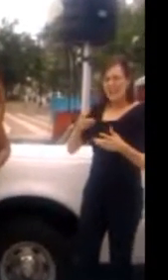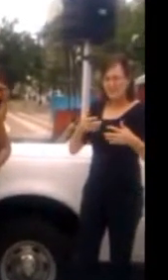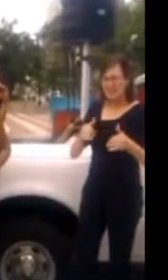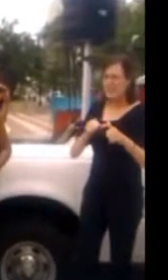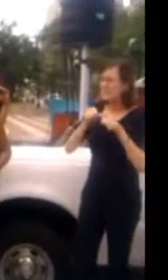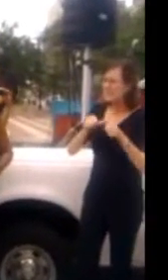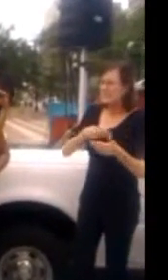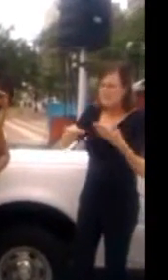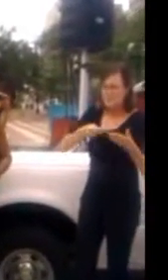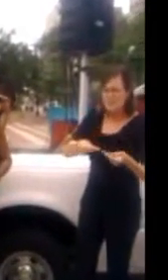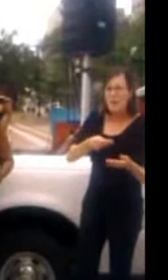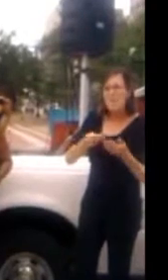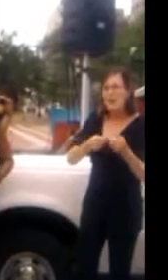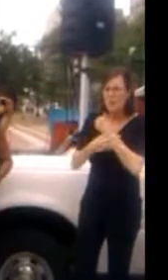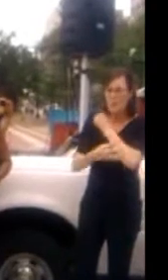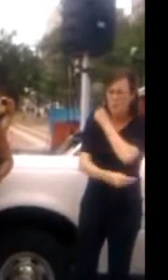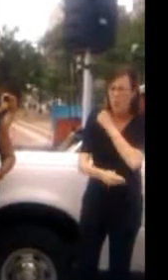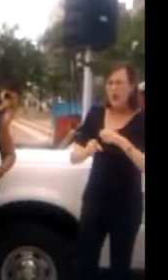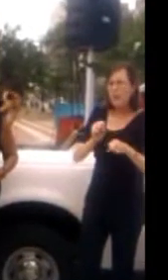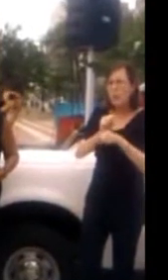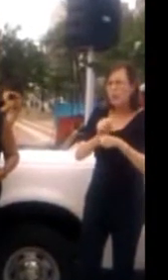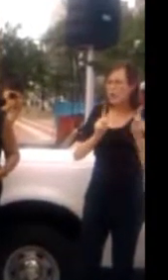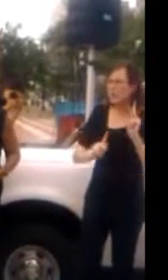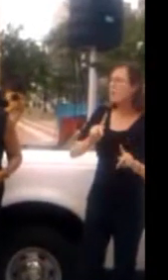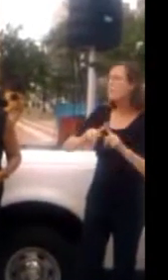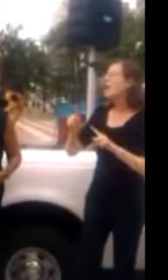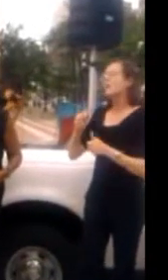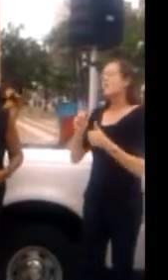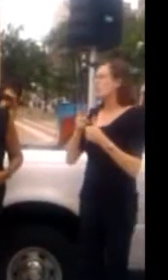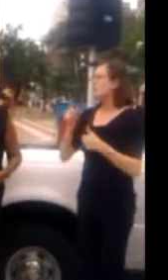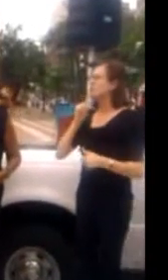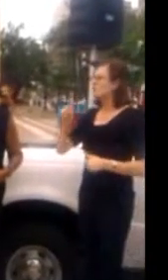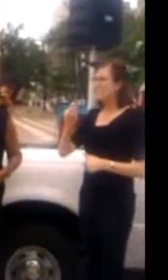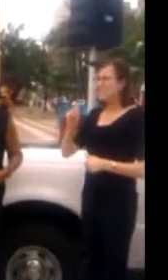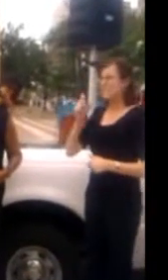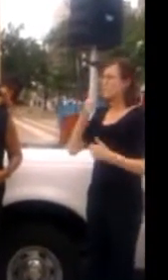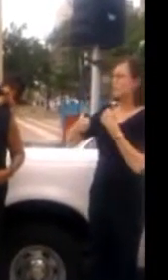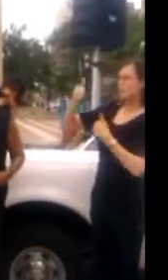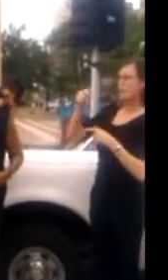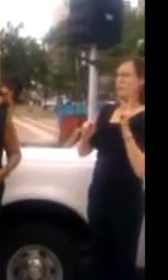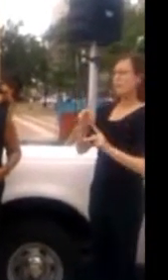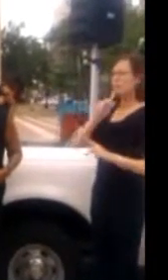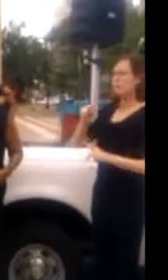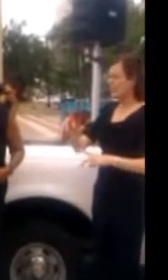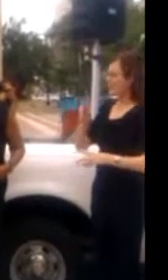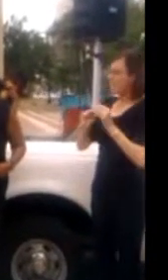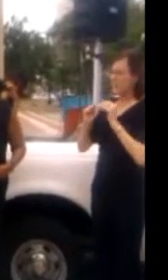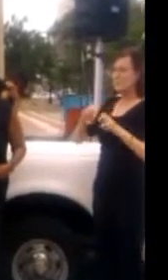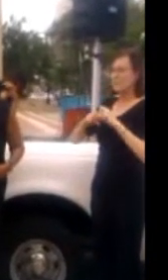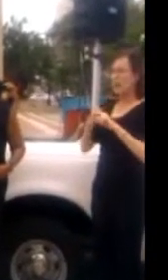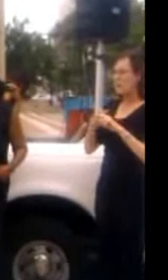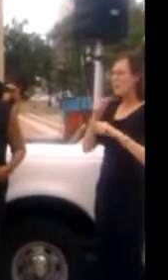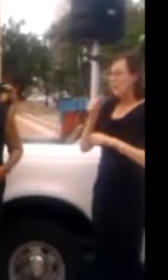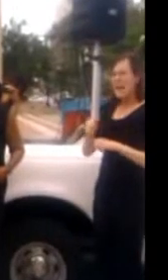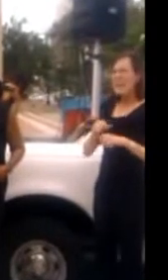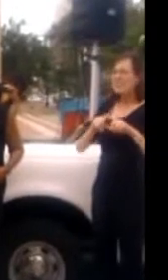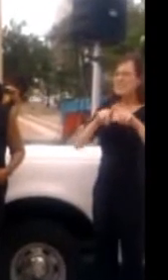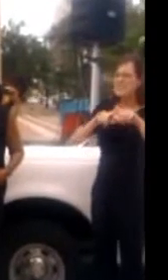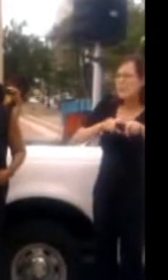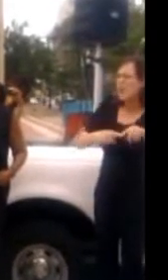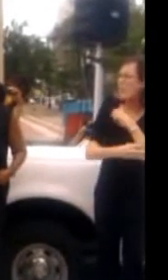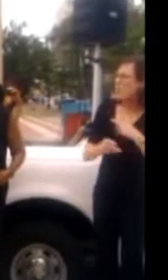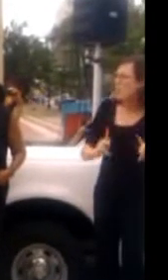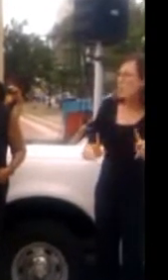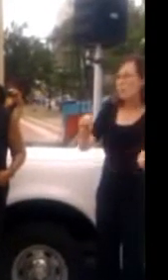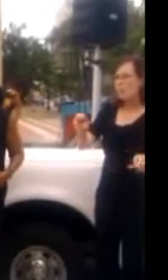class. We need to have our legislators find other ways to address this crisis. One of the